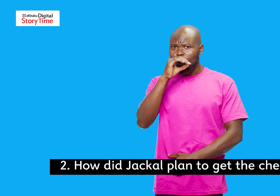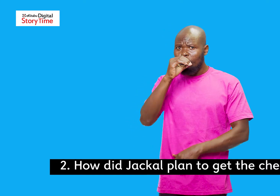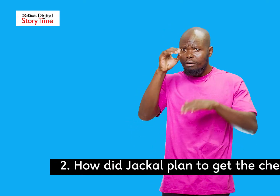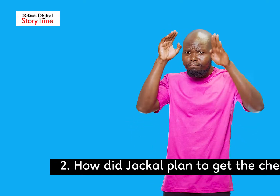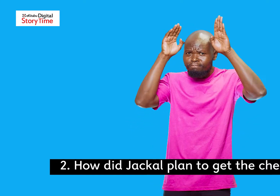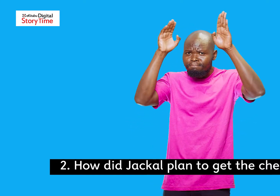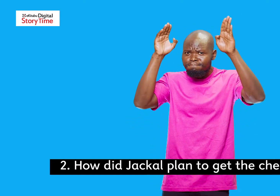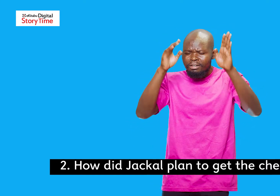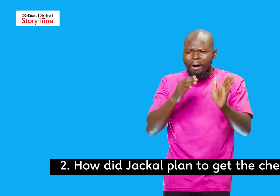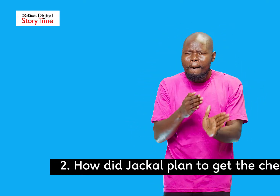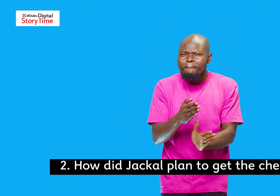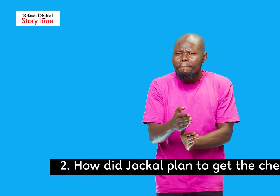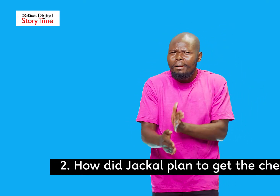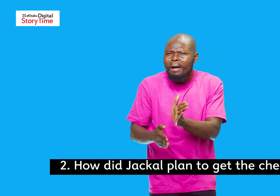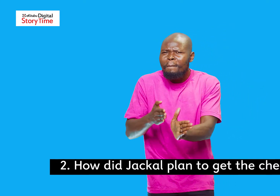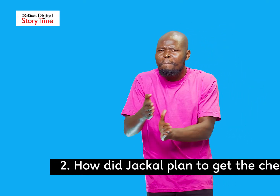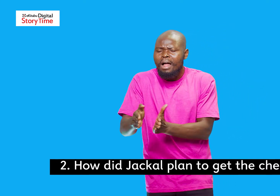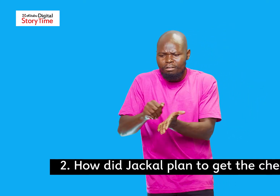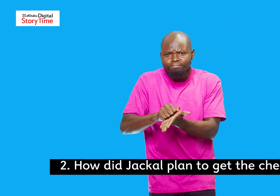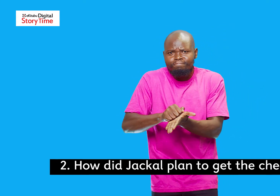How did Jackal plan to get the cheese?